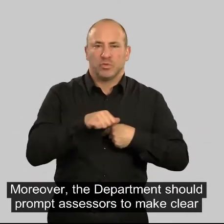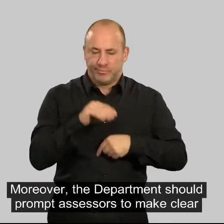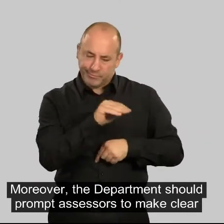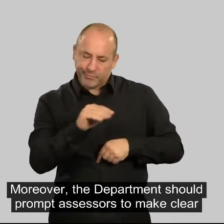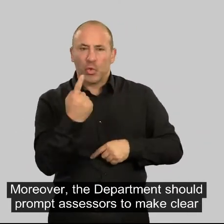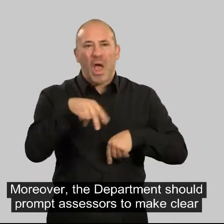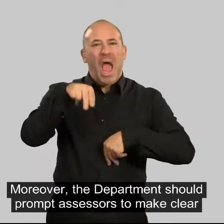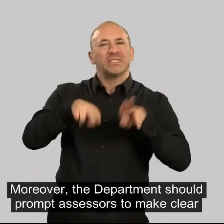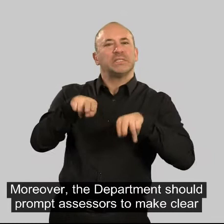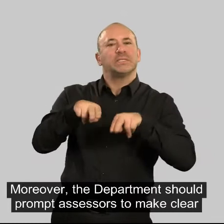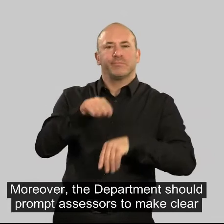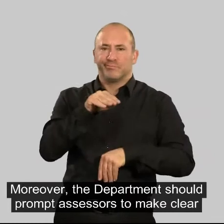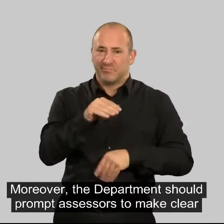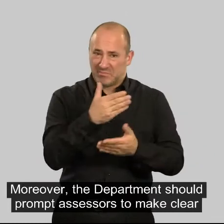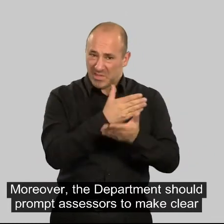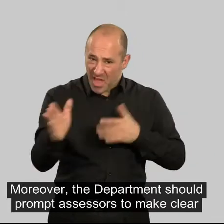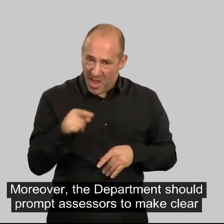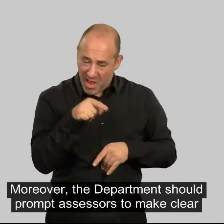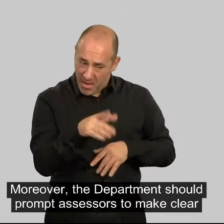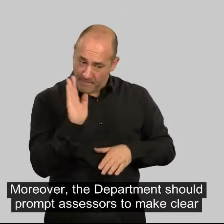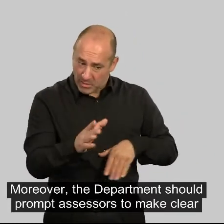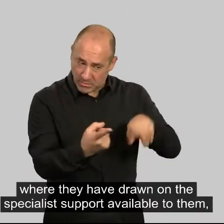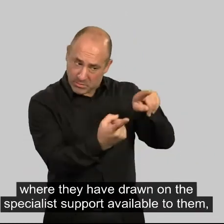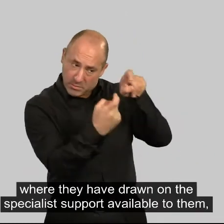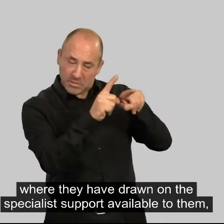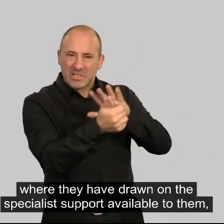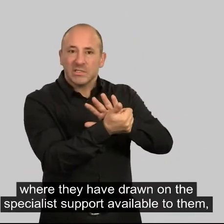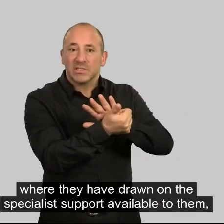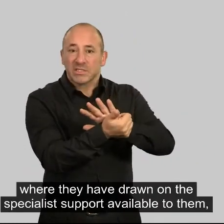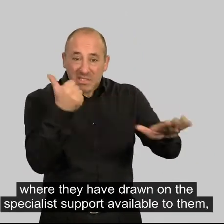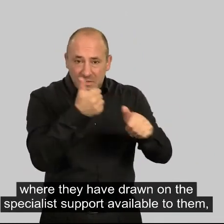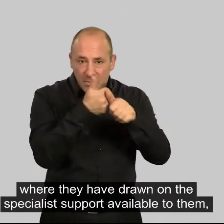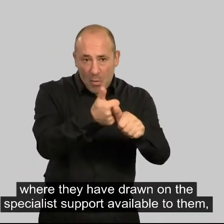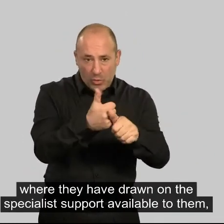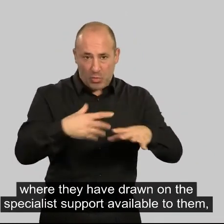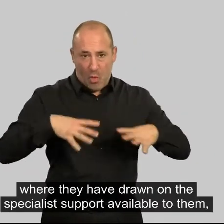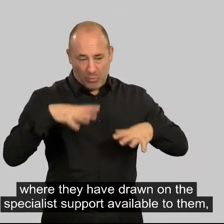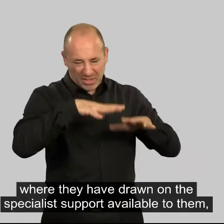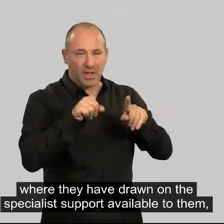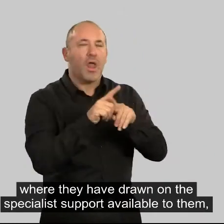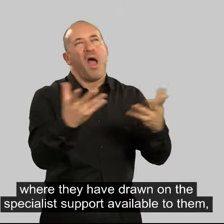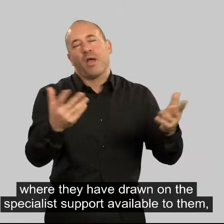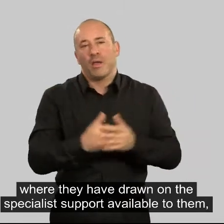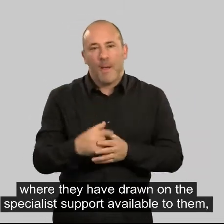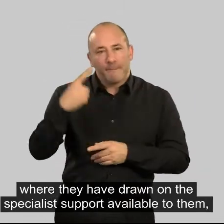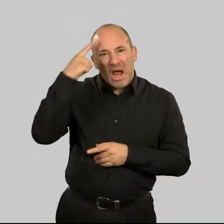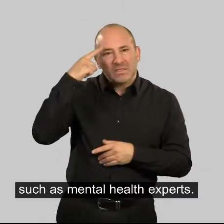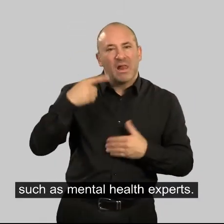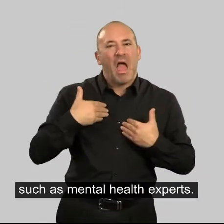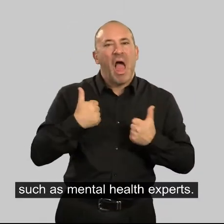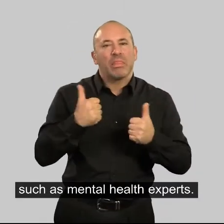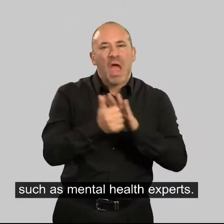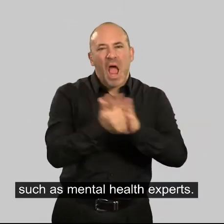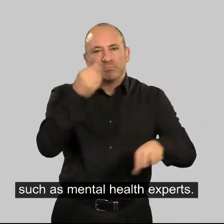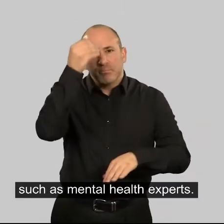Moreover, the department should prompt assessors to make clear where they have drawn on the specialist support available to them,